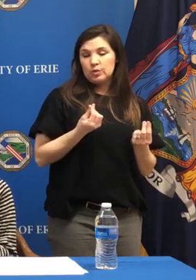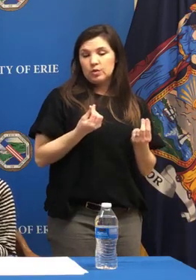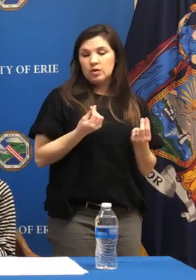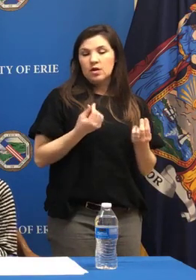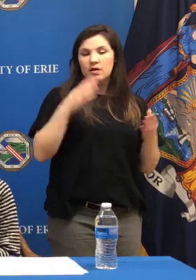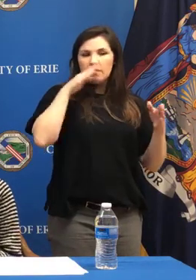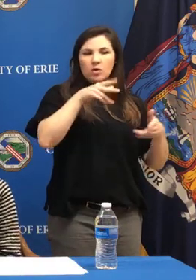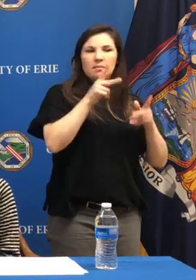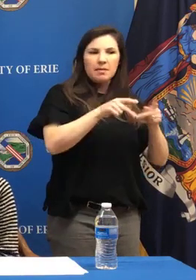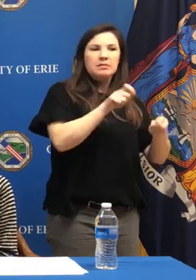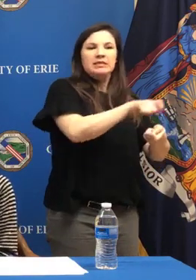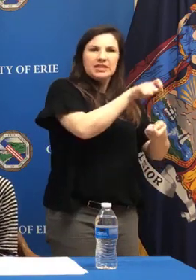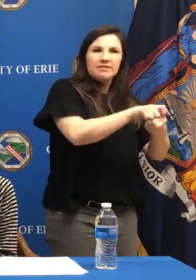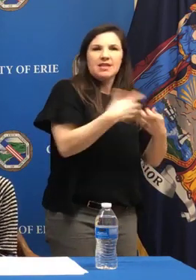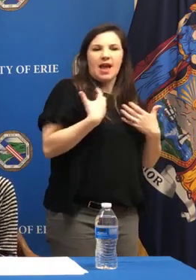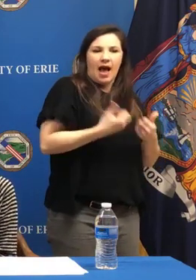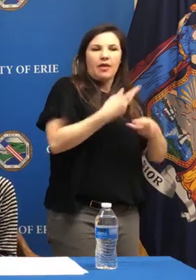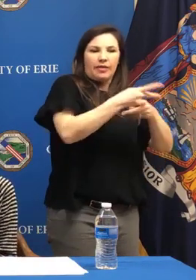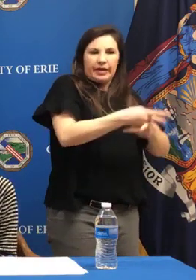people in the healthcare community.